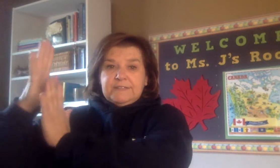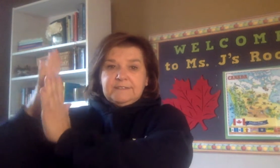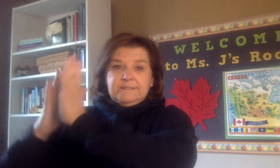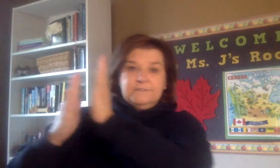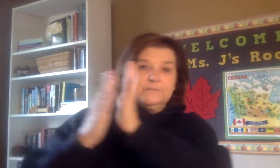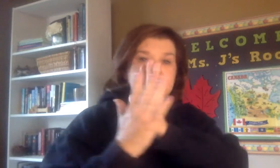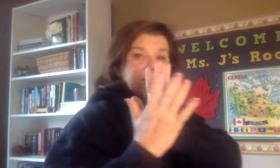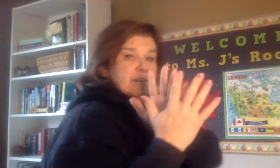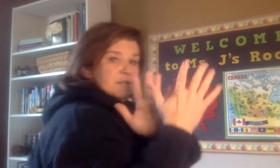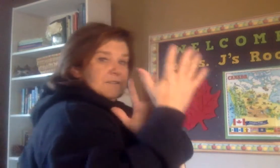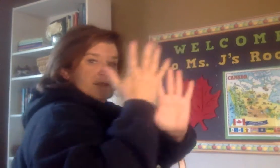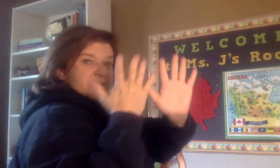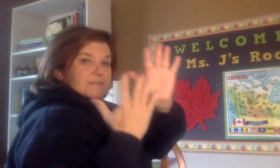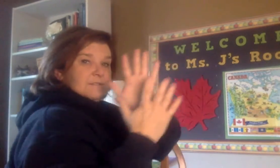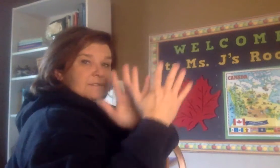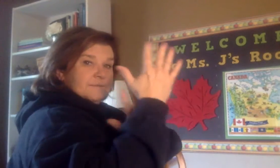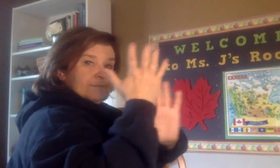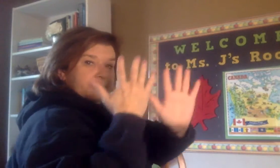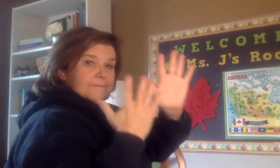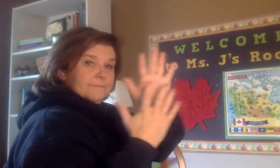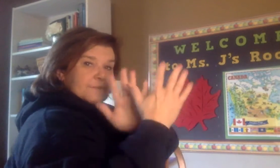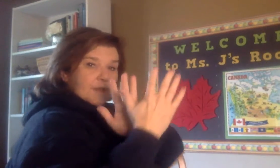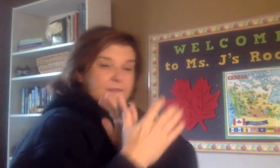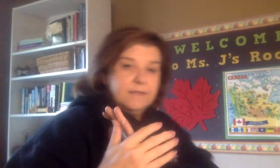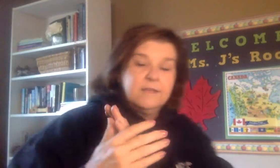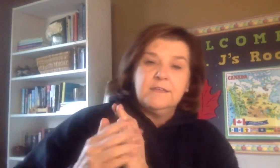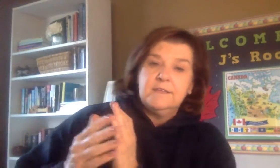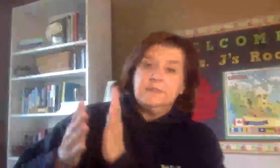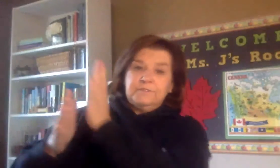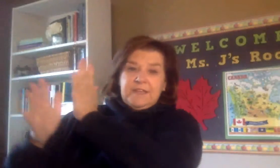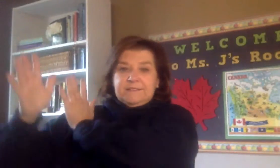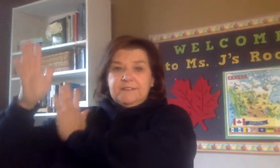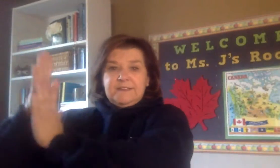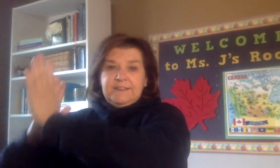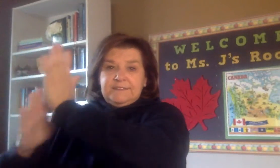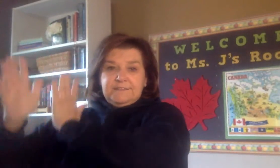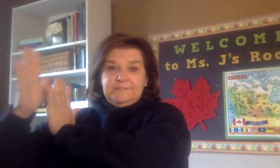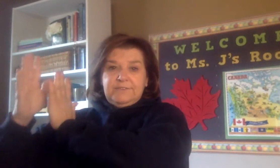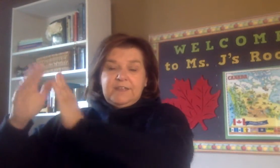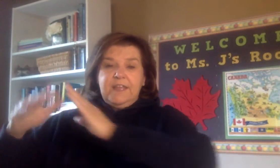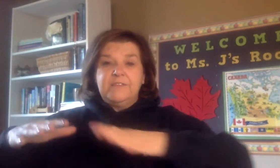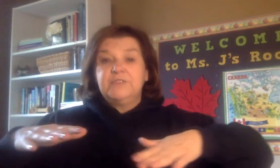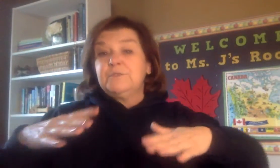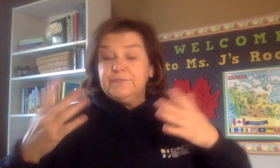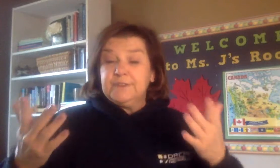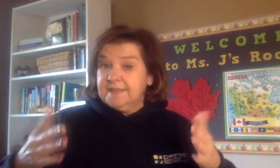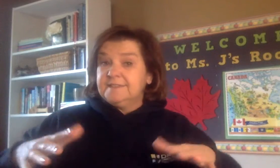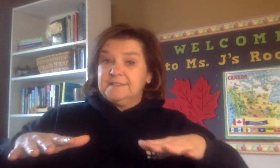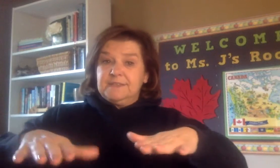this. So from the side, it looks like this. Okay, so that's native. And then the word for land does make sense.